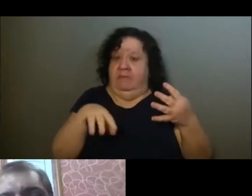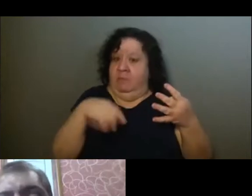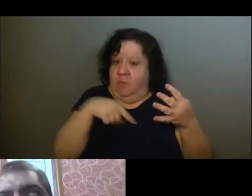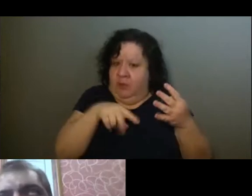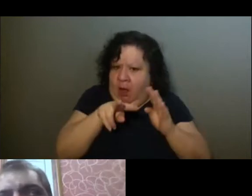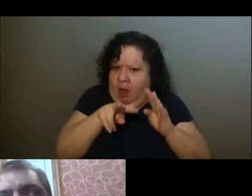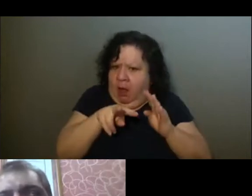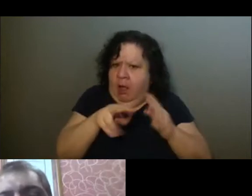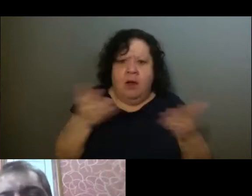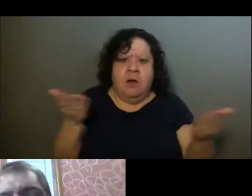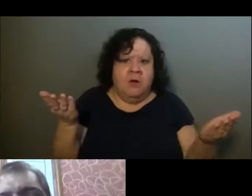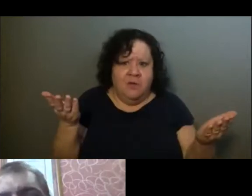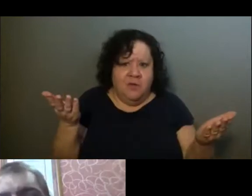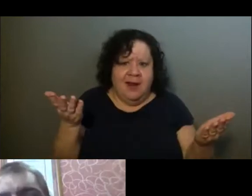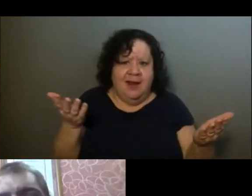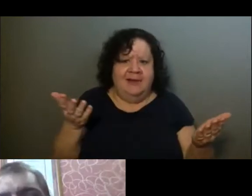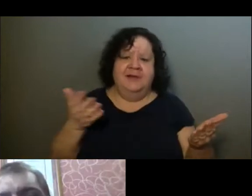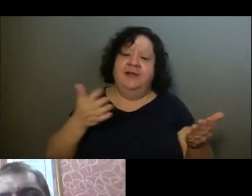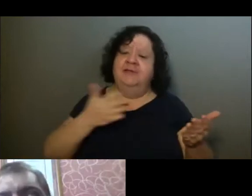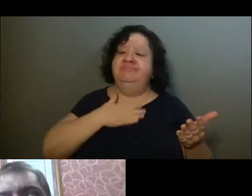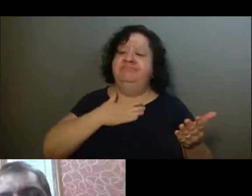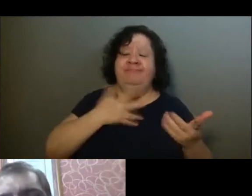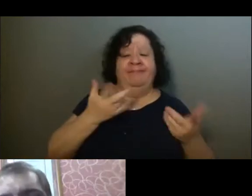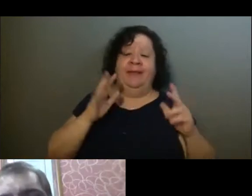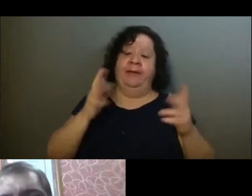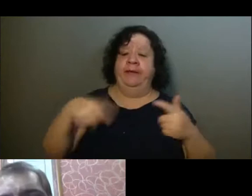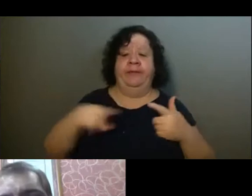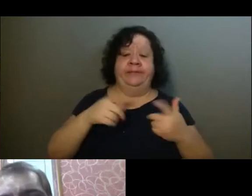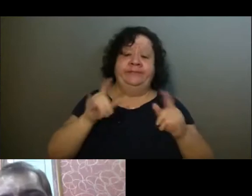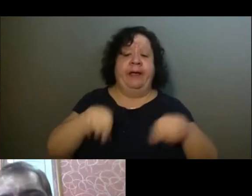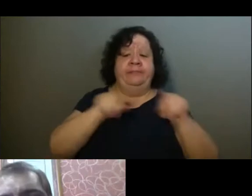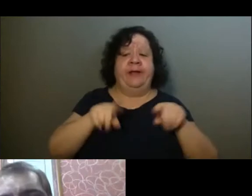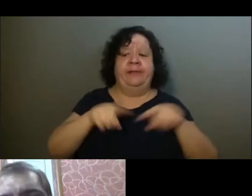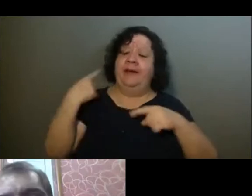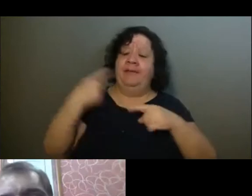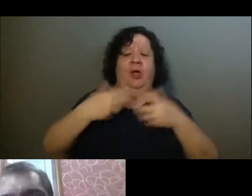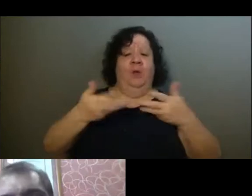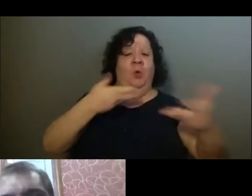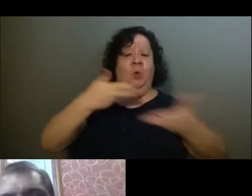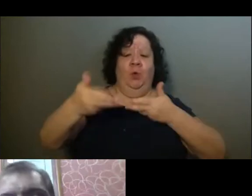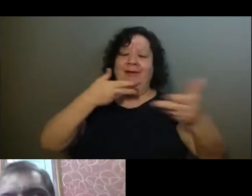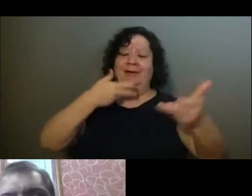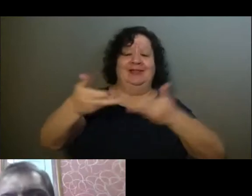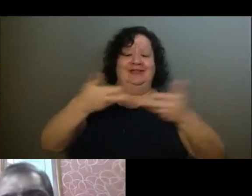communication may not work, and therefore we need to also take care of those aspects.